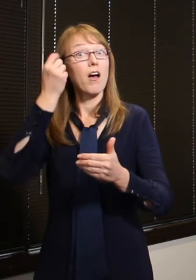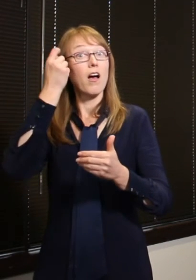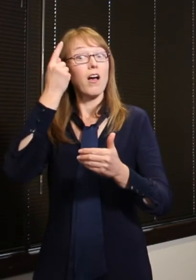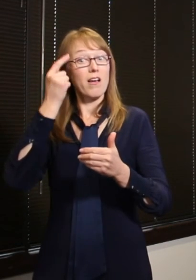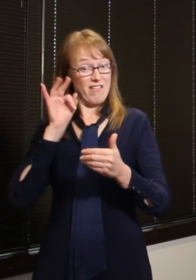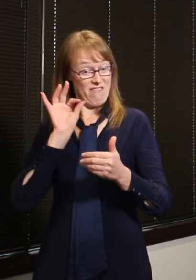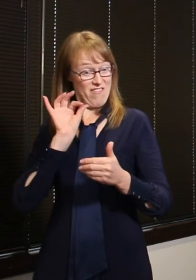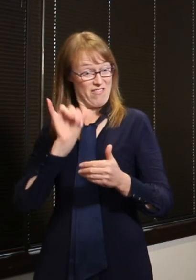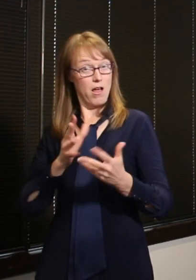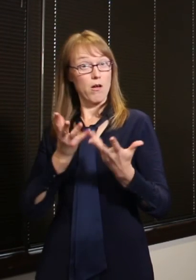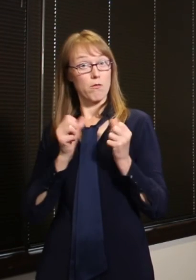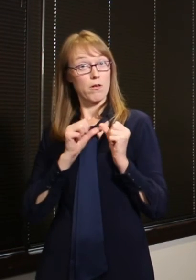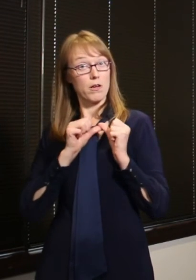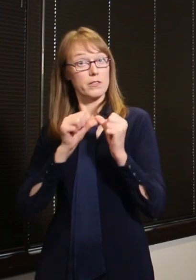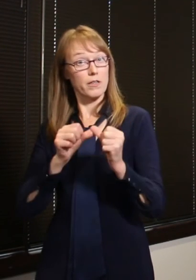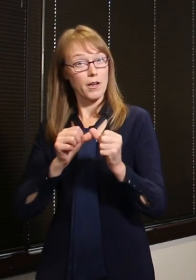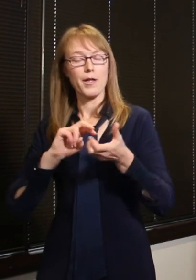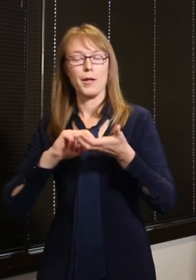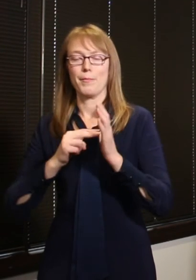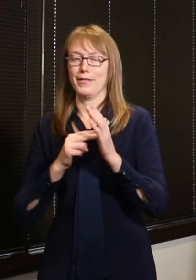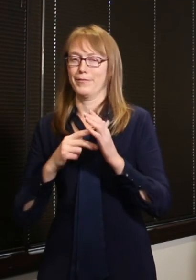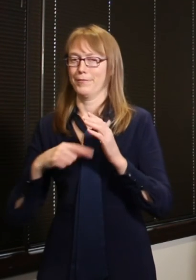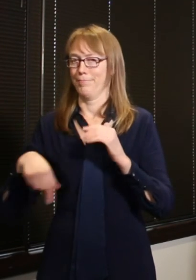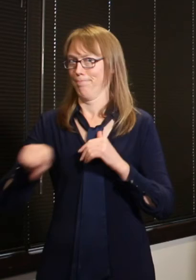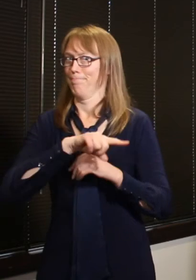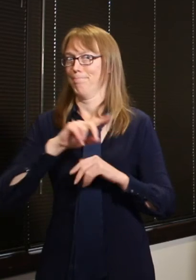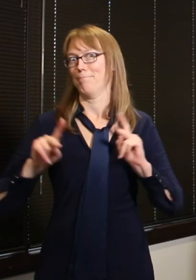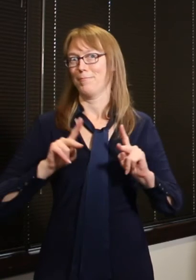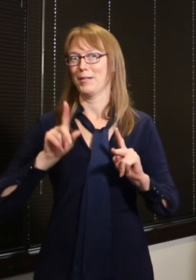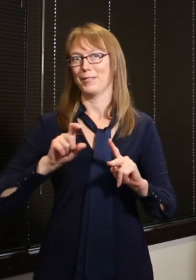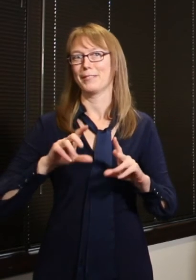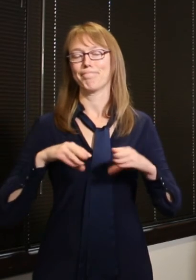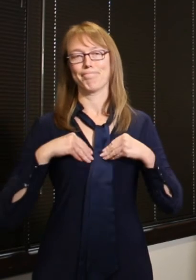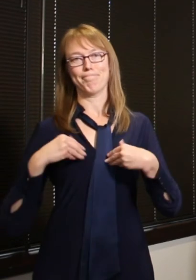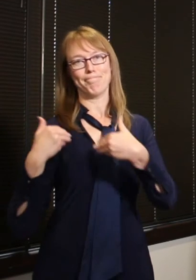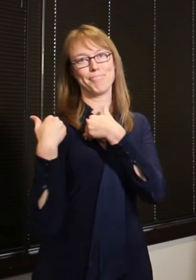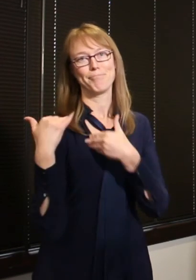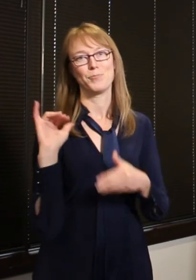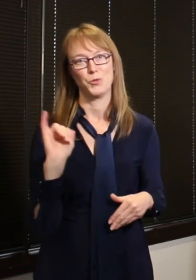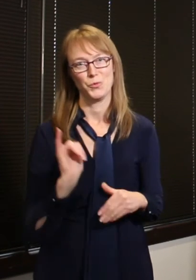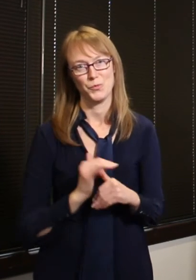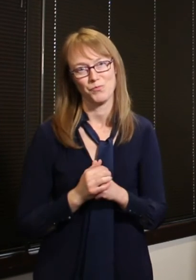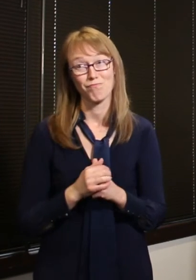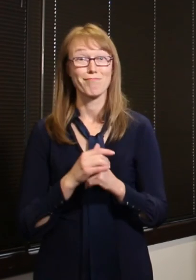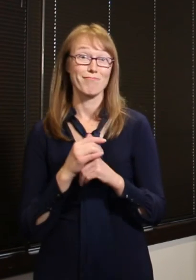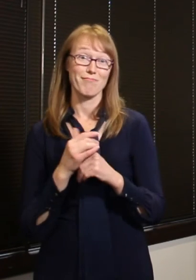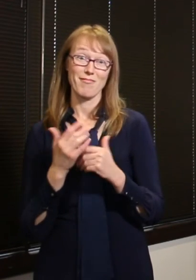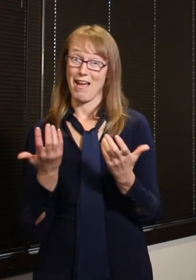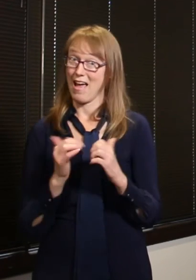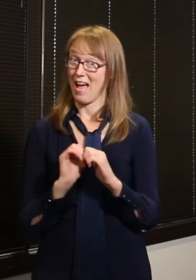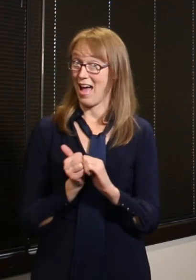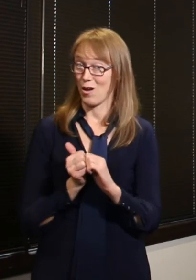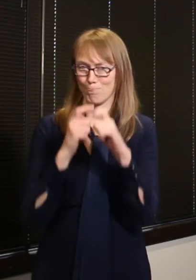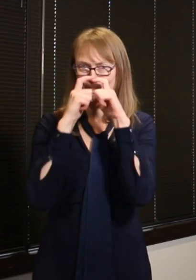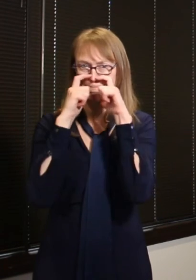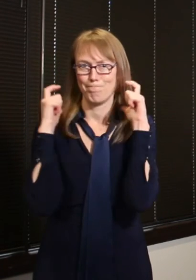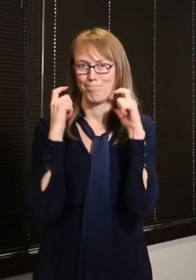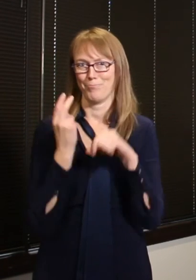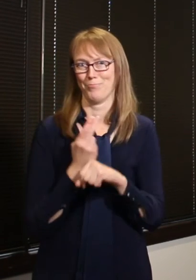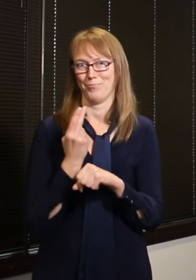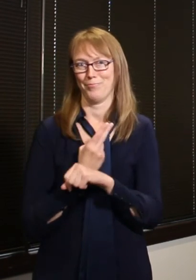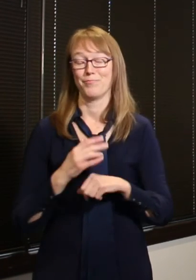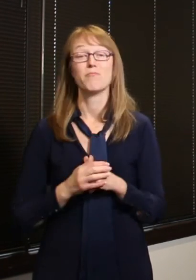And part of that is to wear a mask out in public. So with that, I'd be happy to address some of the questions that we've received from the